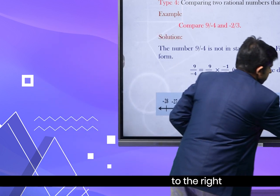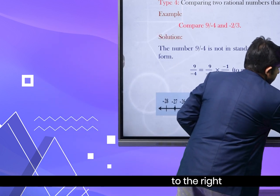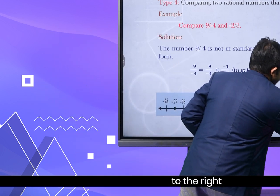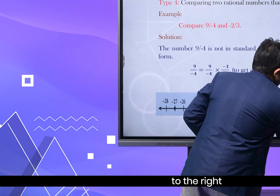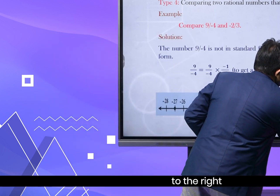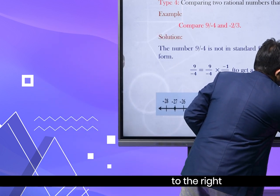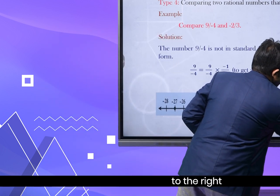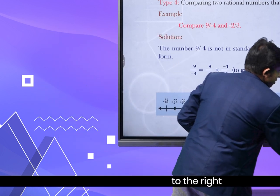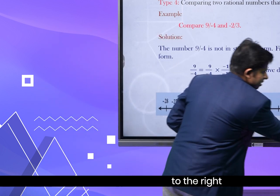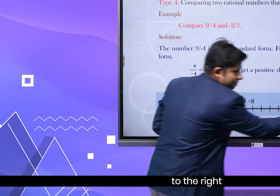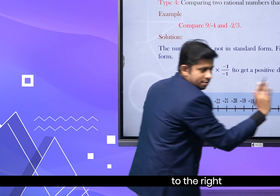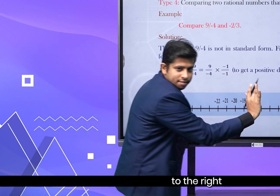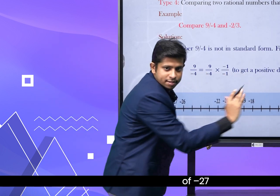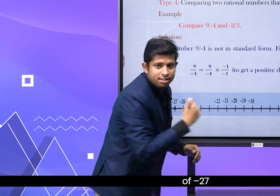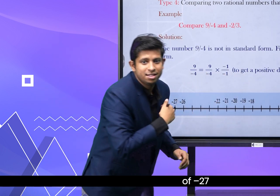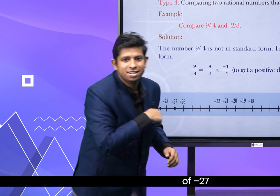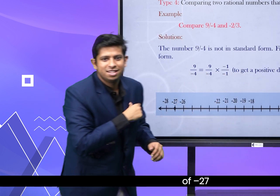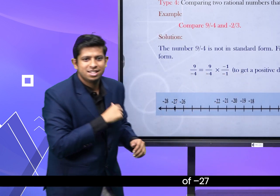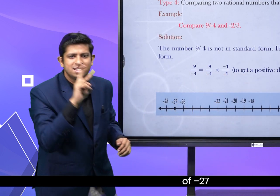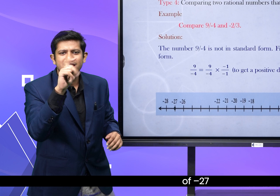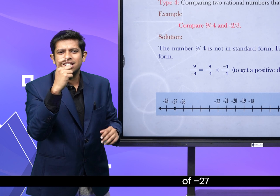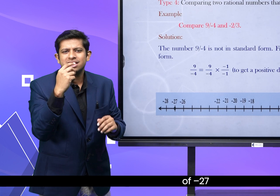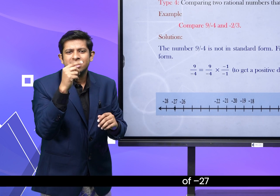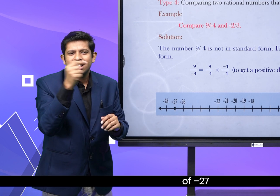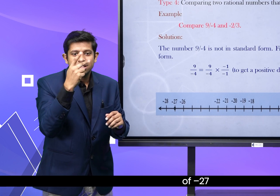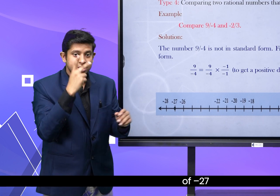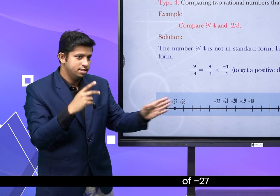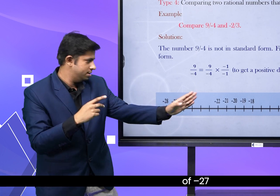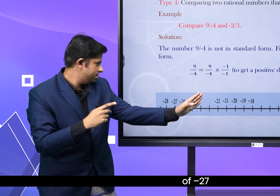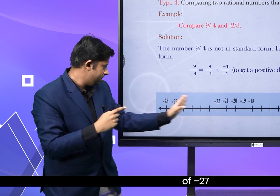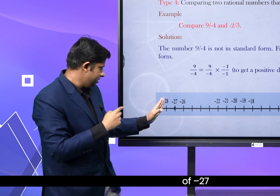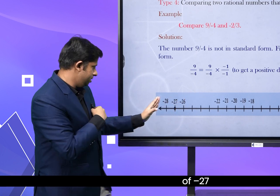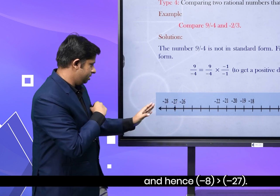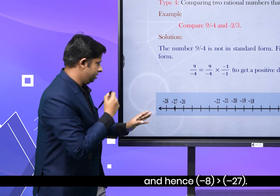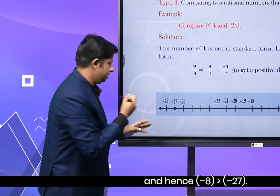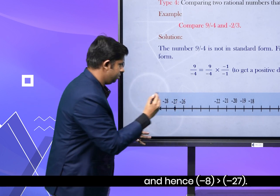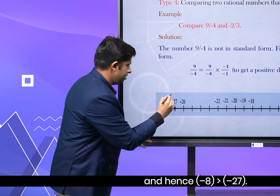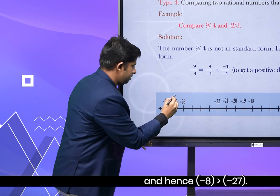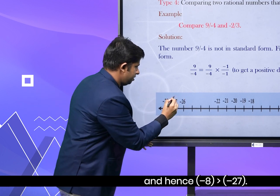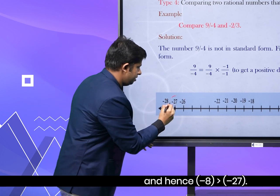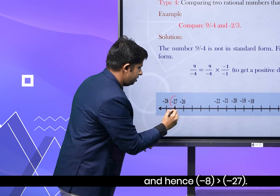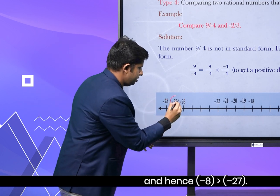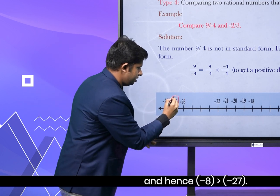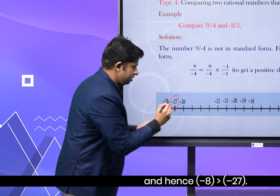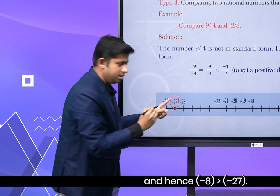right of minus 27, and hence minus